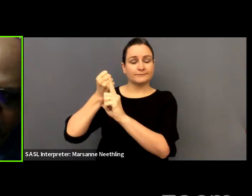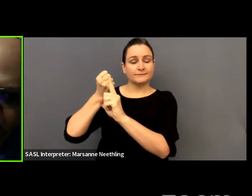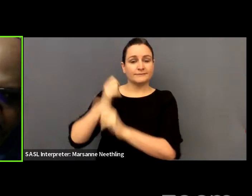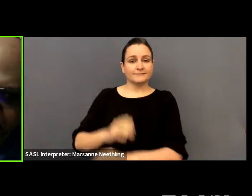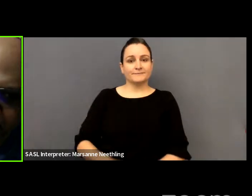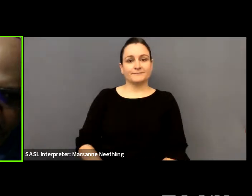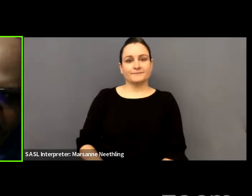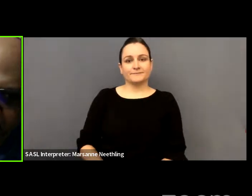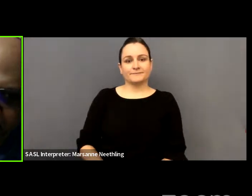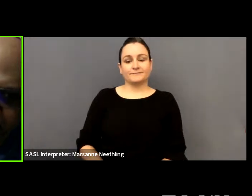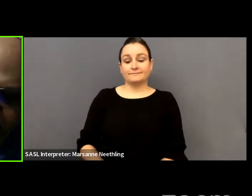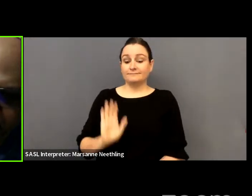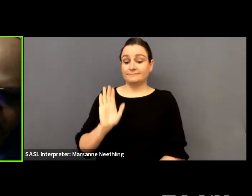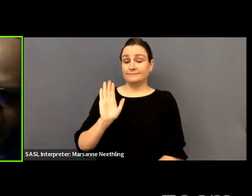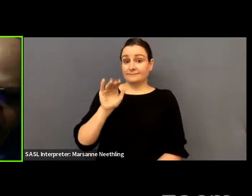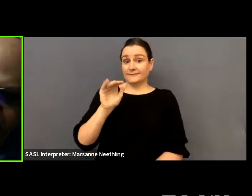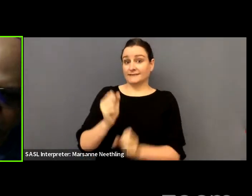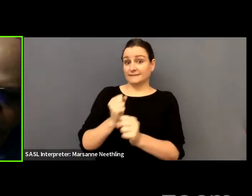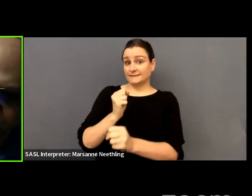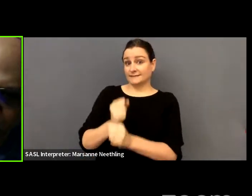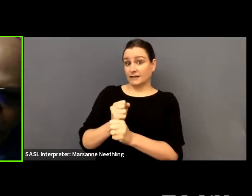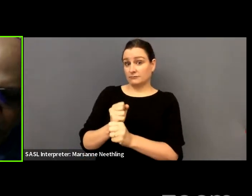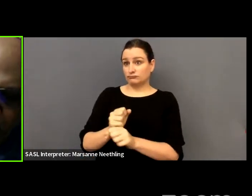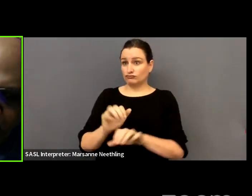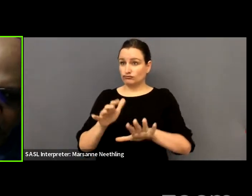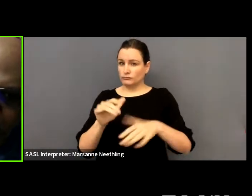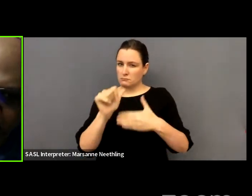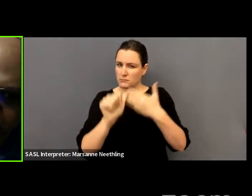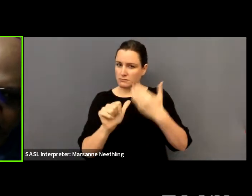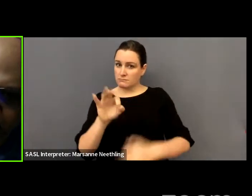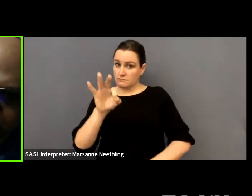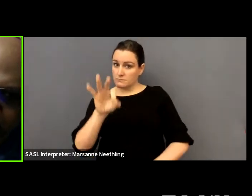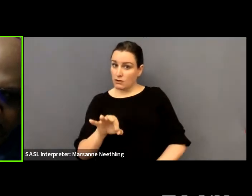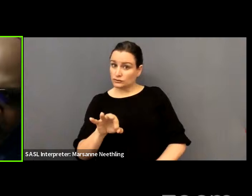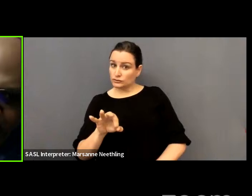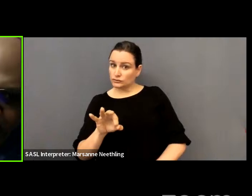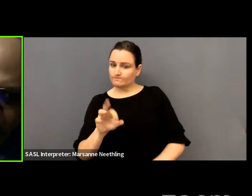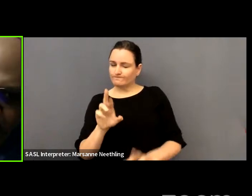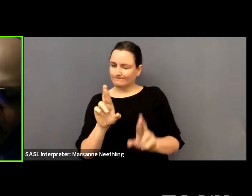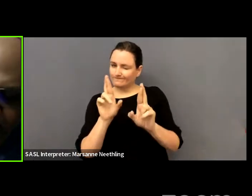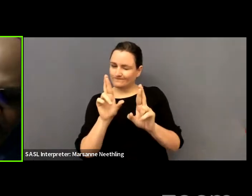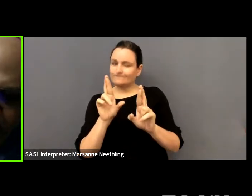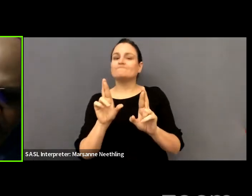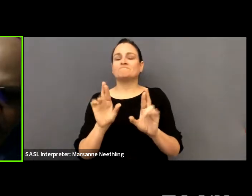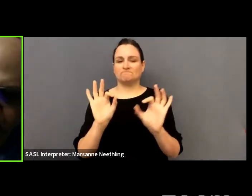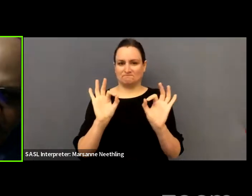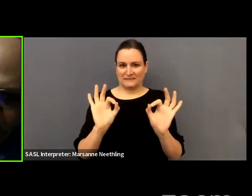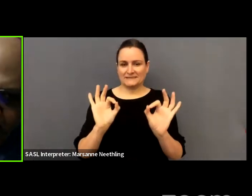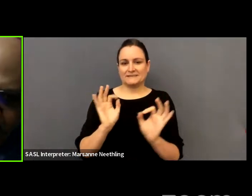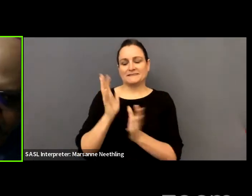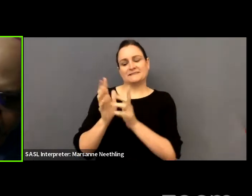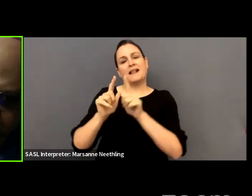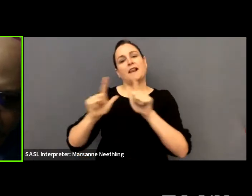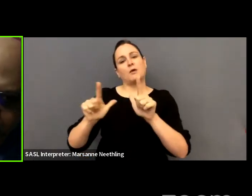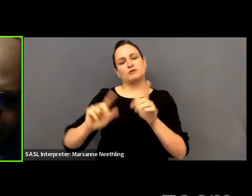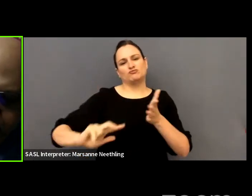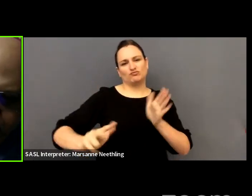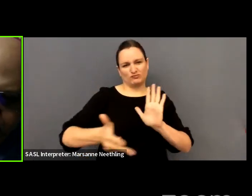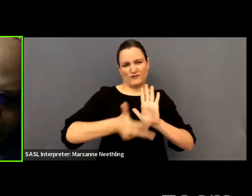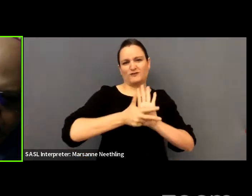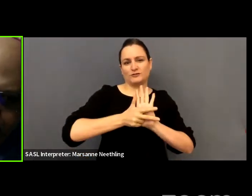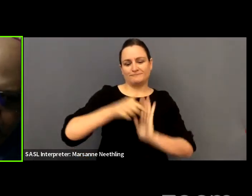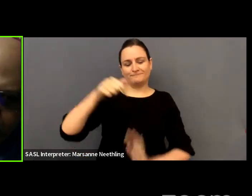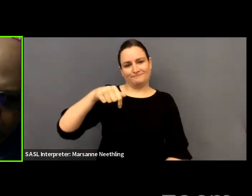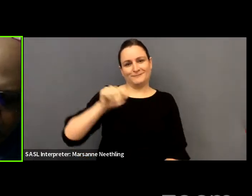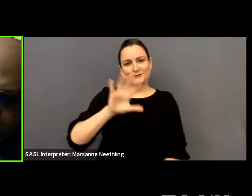around March next year, South African Sign Language should become the official language in South Africa.